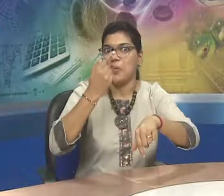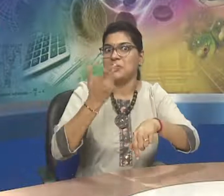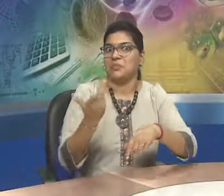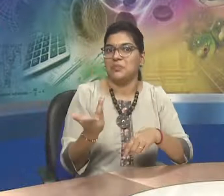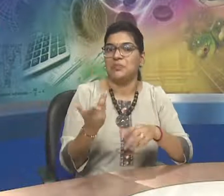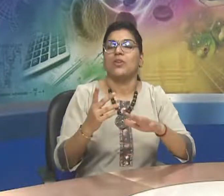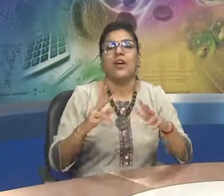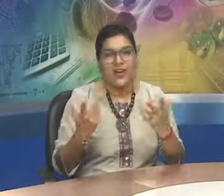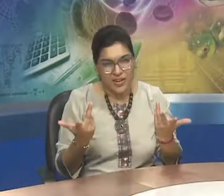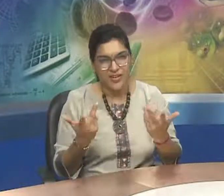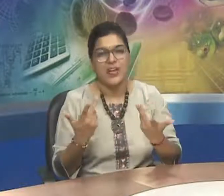and